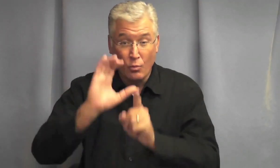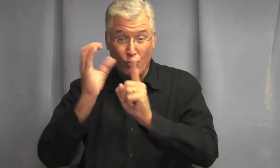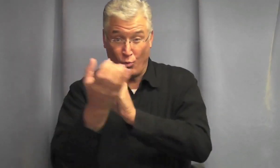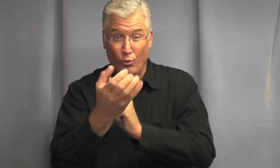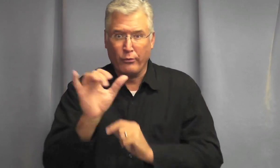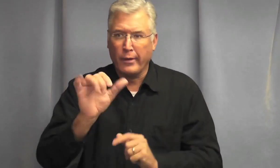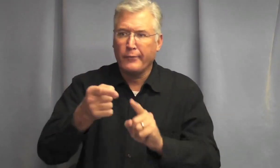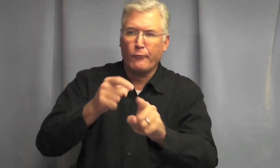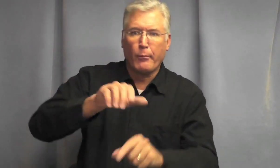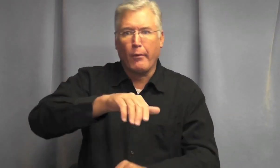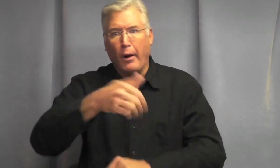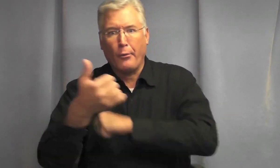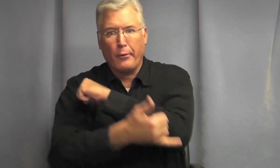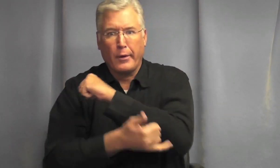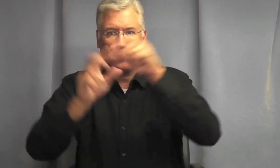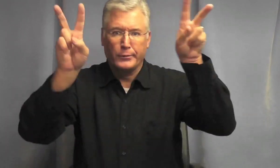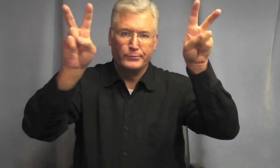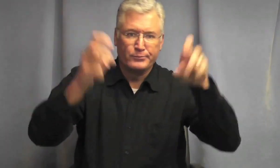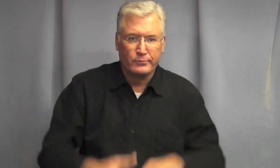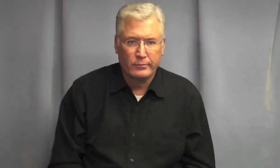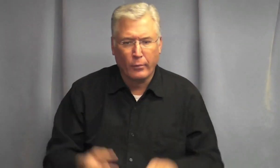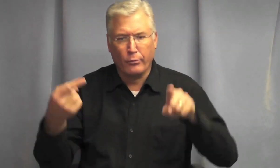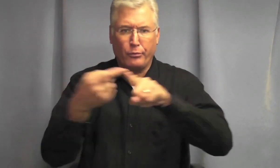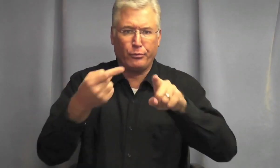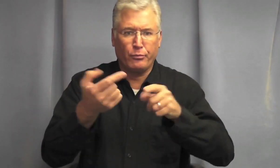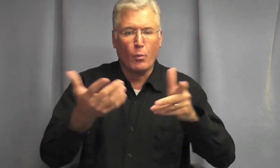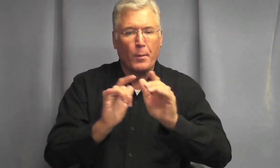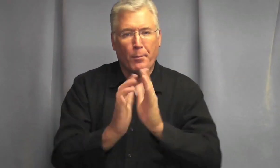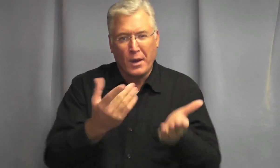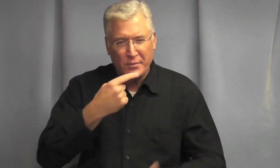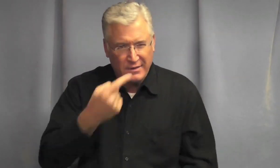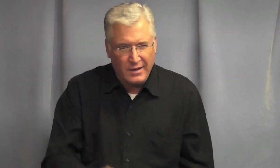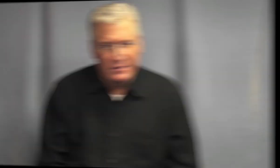happens today in our culture where things are counterculture and contradict.